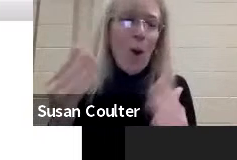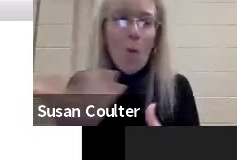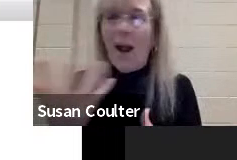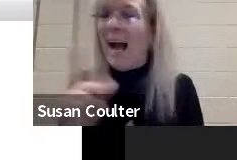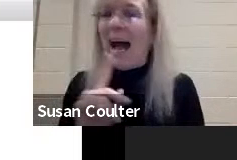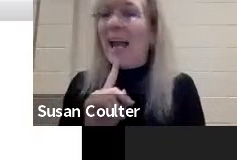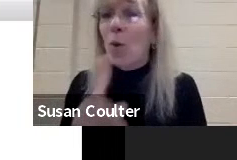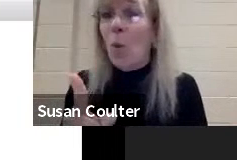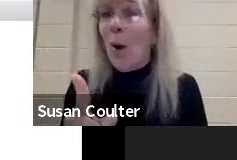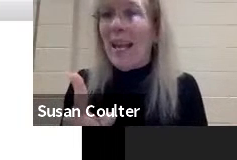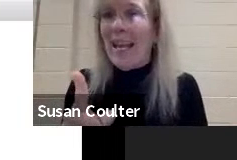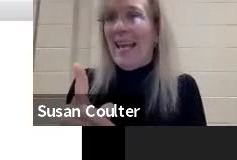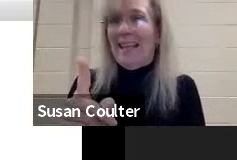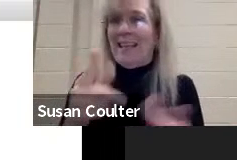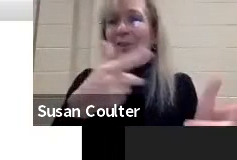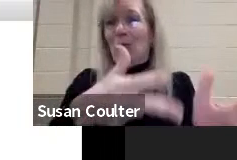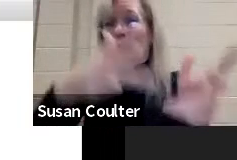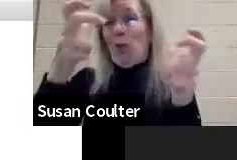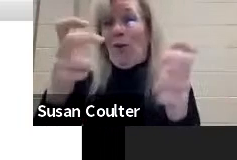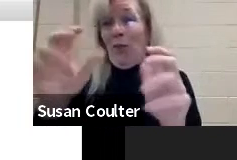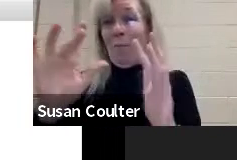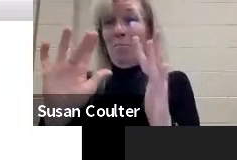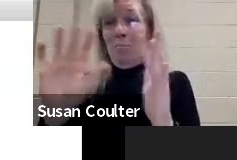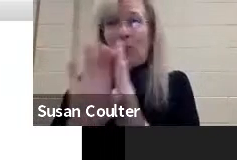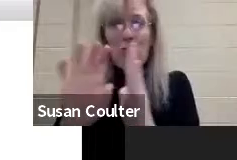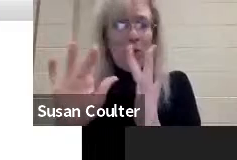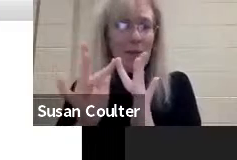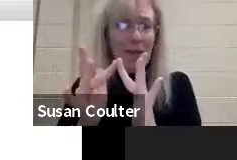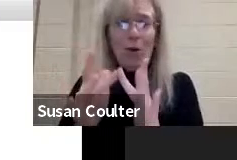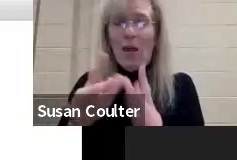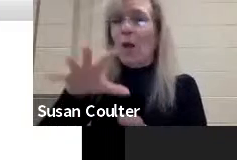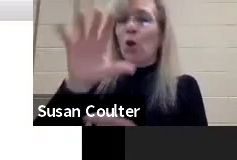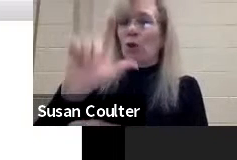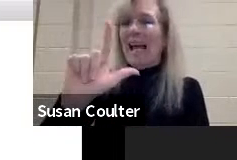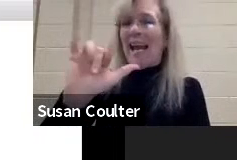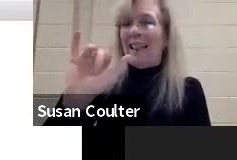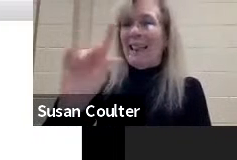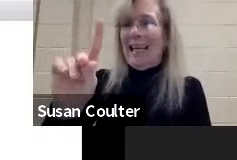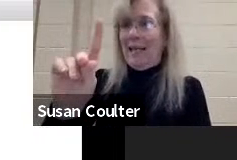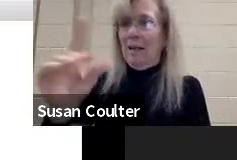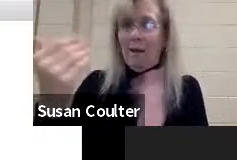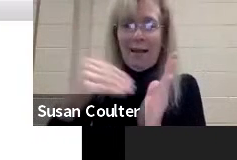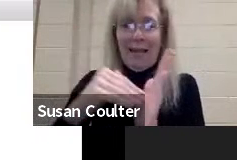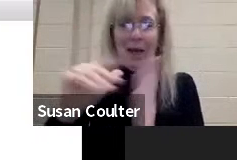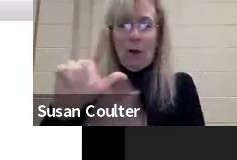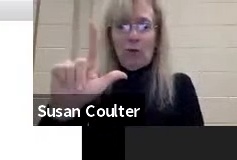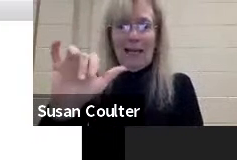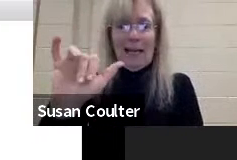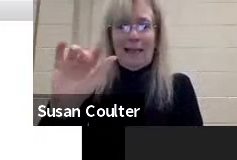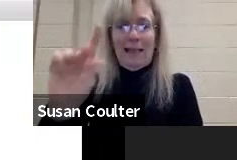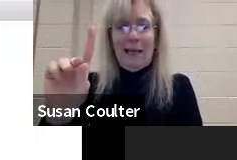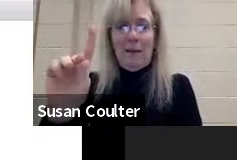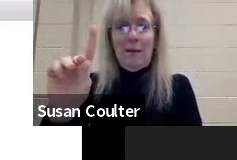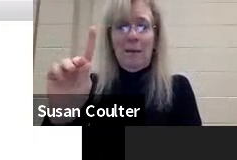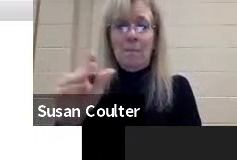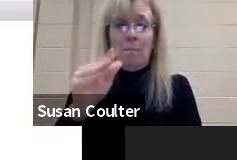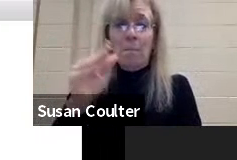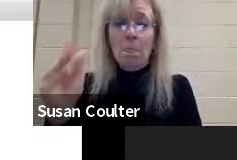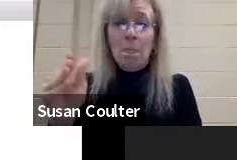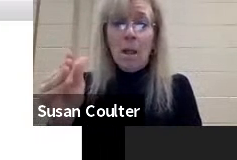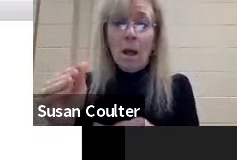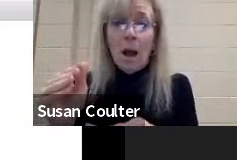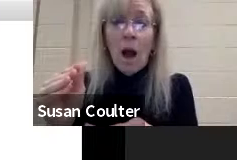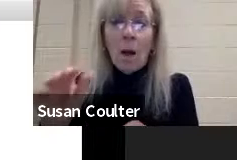I don't know what it is. I just took the picture from the internet. It looks like a lid. Again, it looks like a lid.